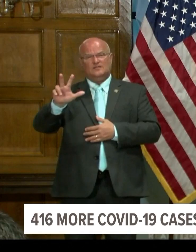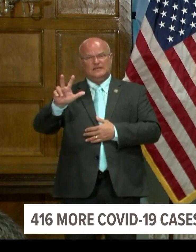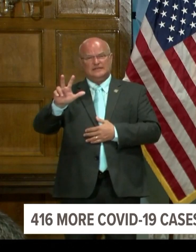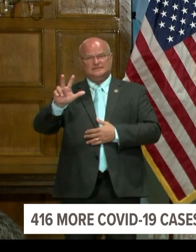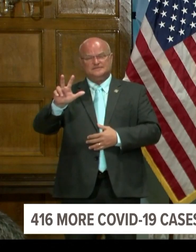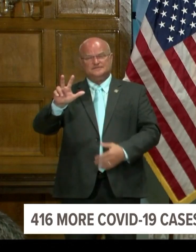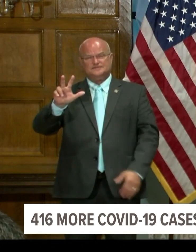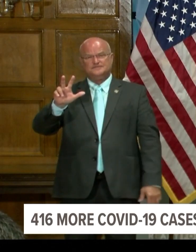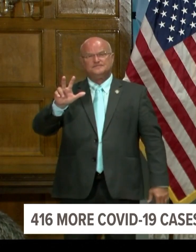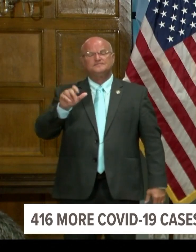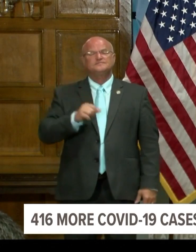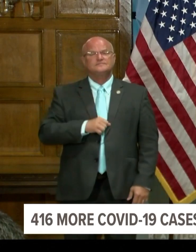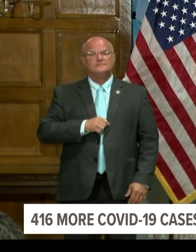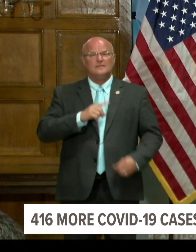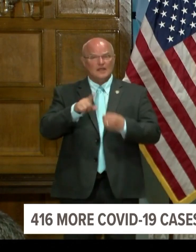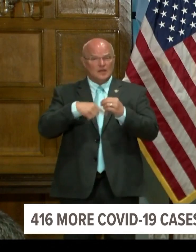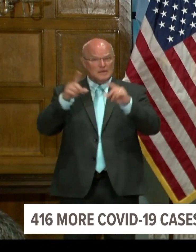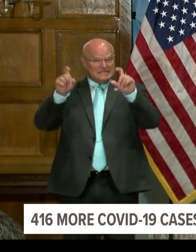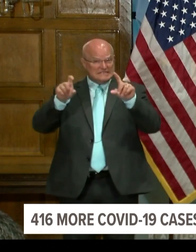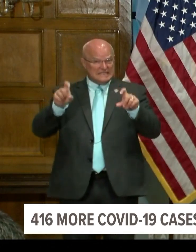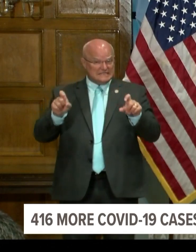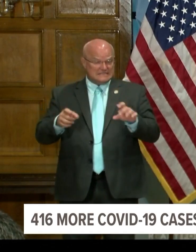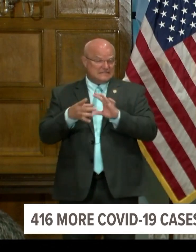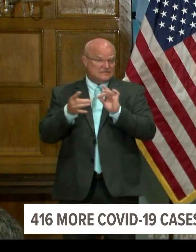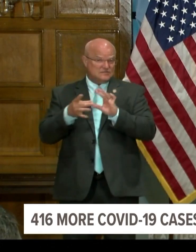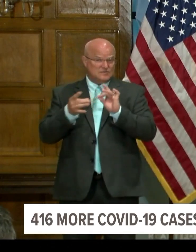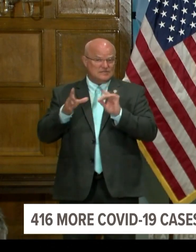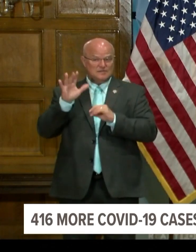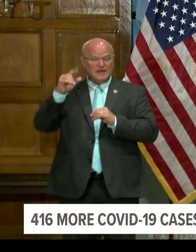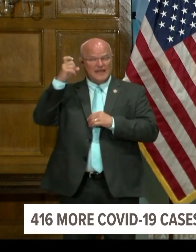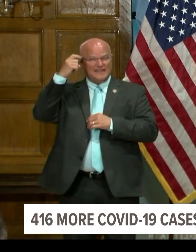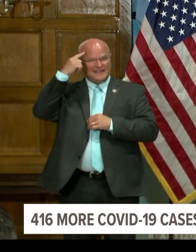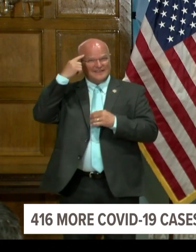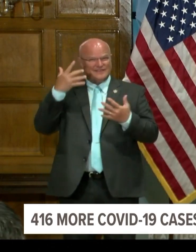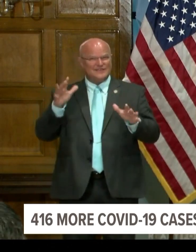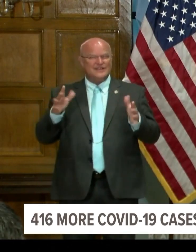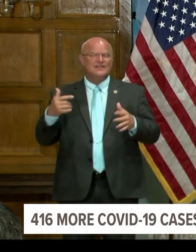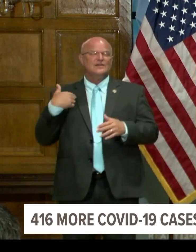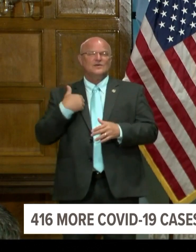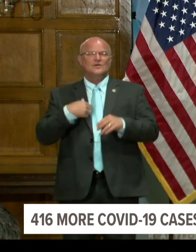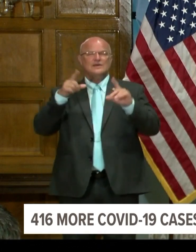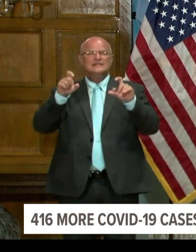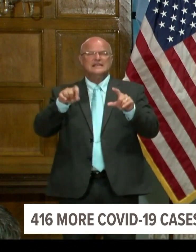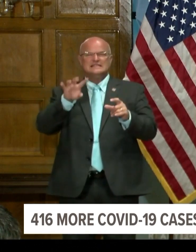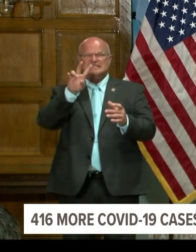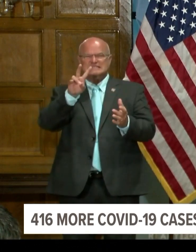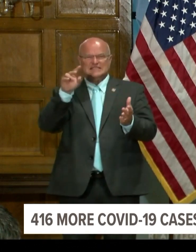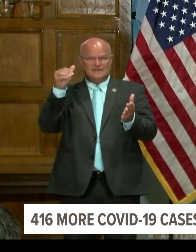4,383. With regard to testing, as mentioned by the governor, we tested